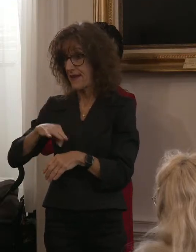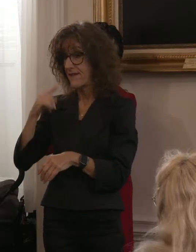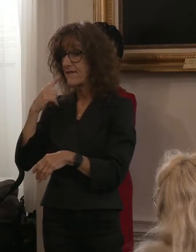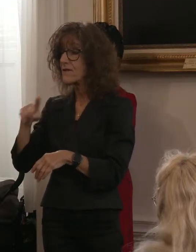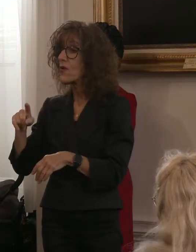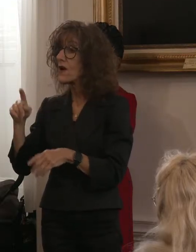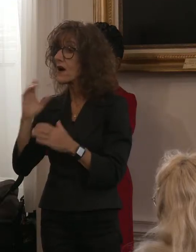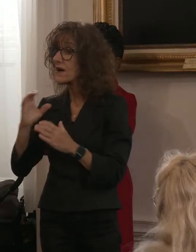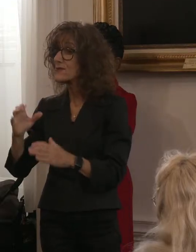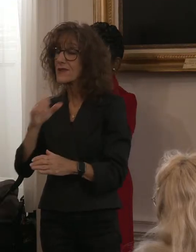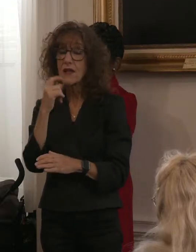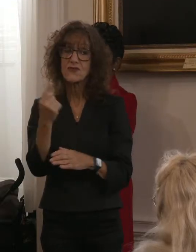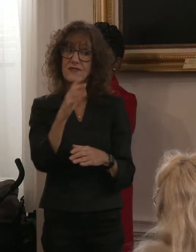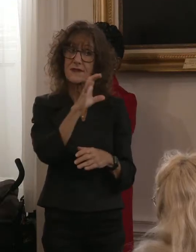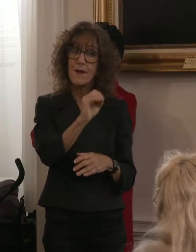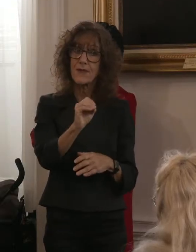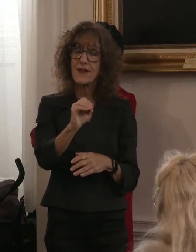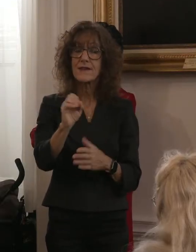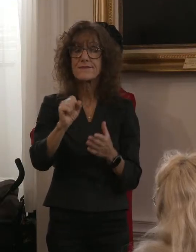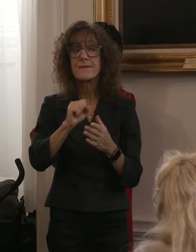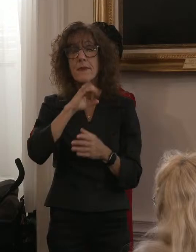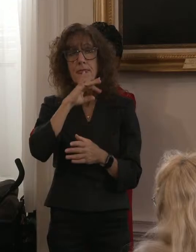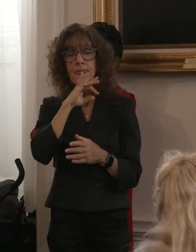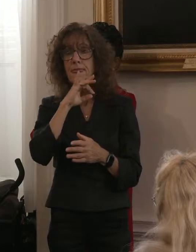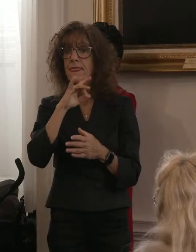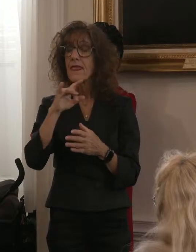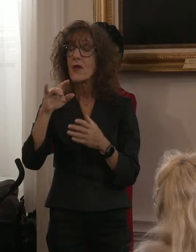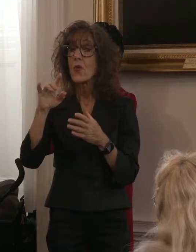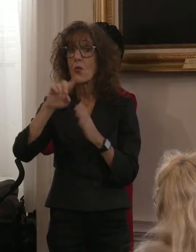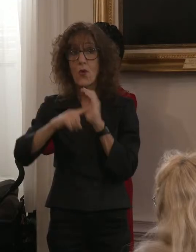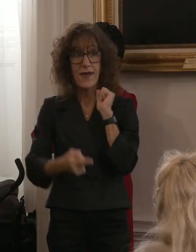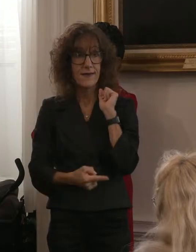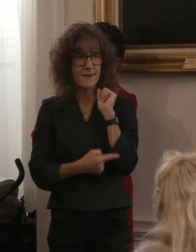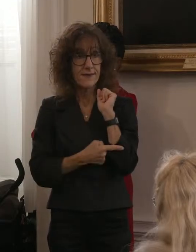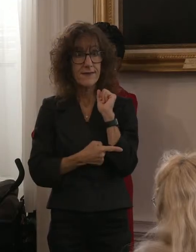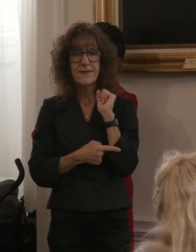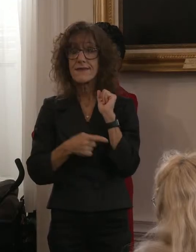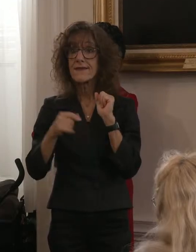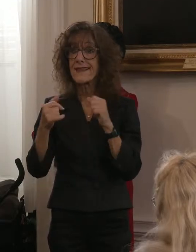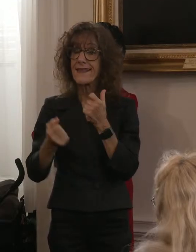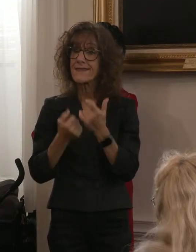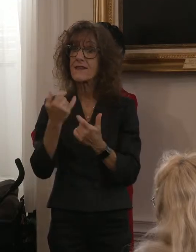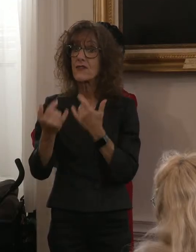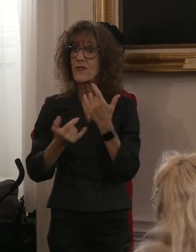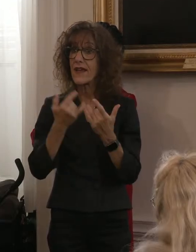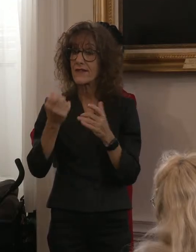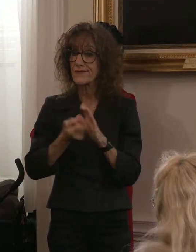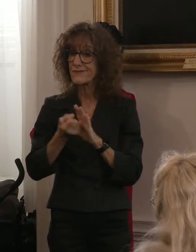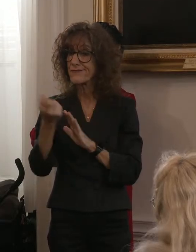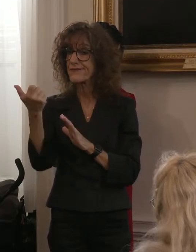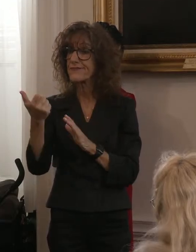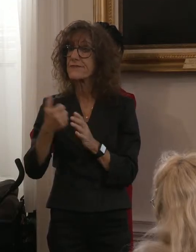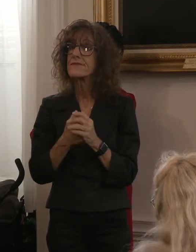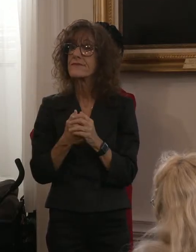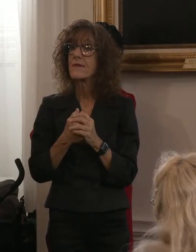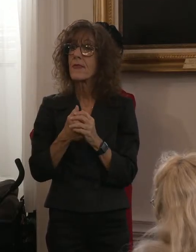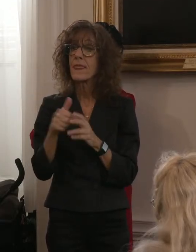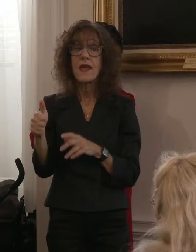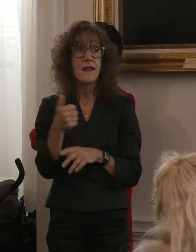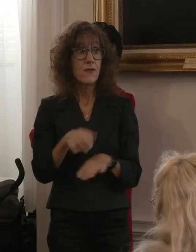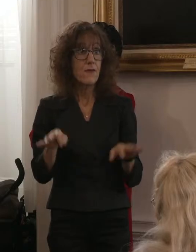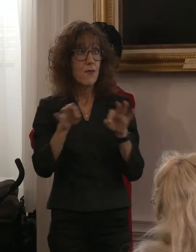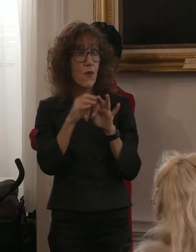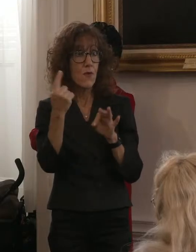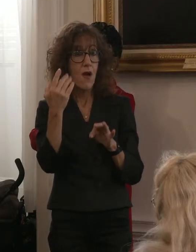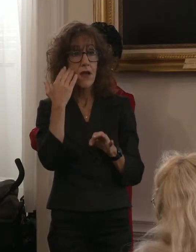And we're removing the polluting waste incineration from our renewable energy incentives. Another important component, one that I know that